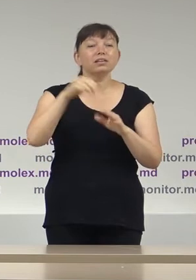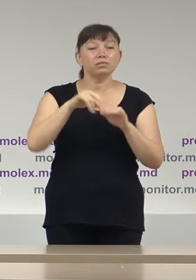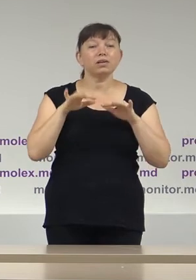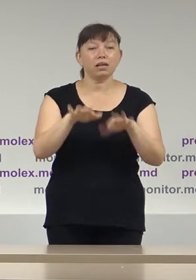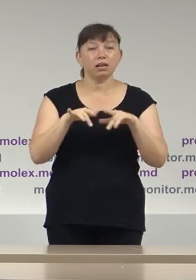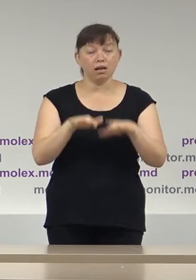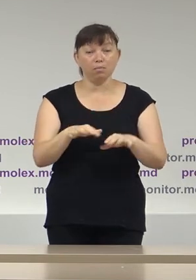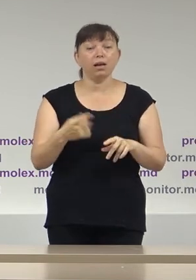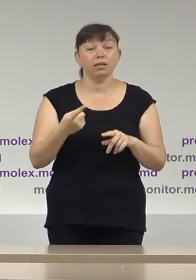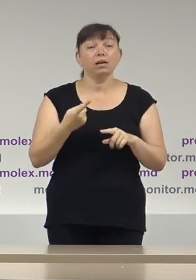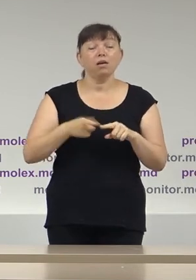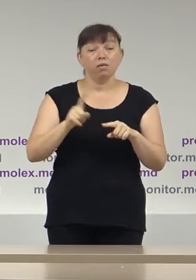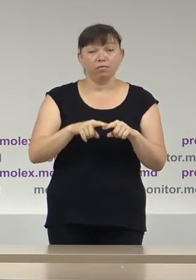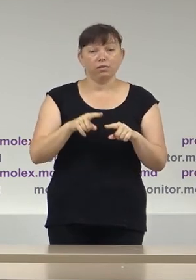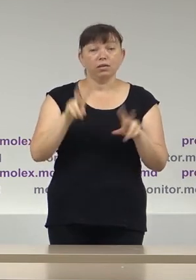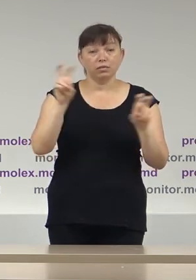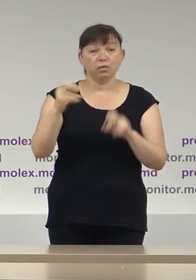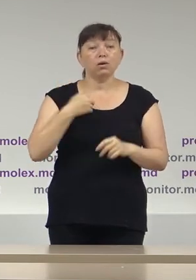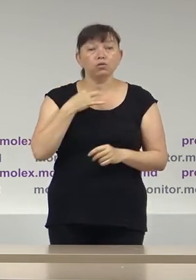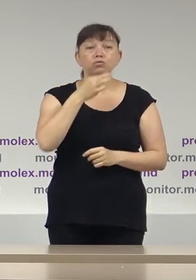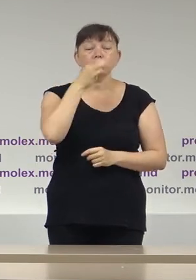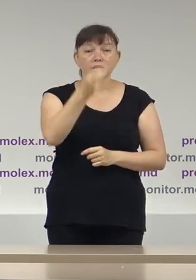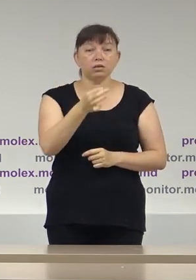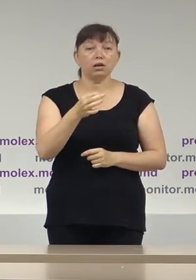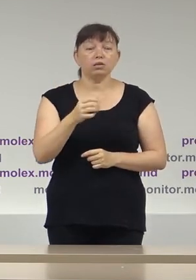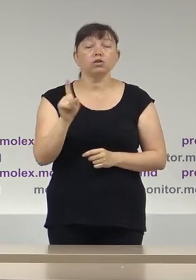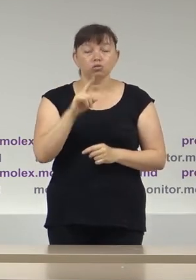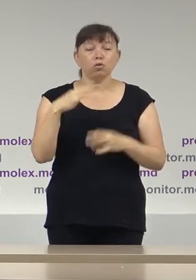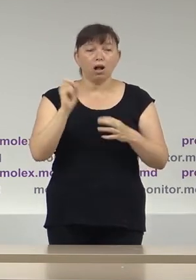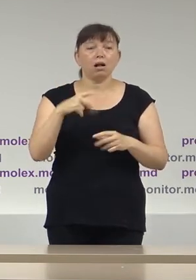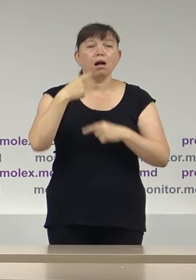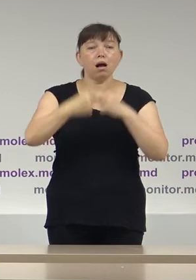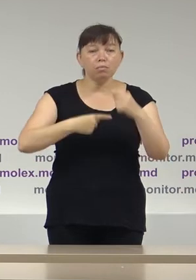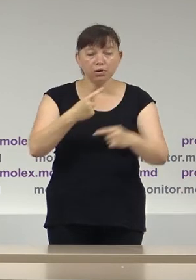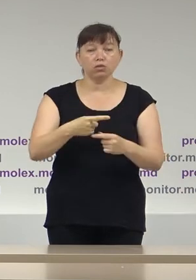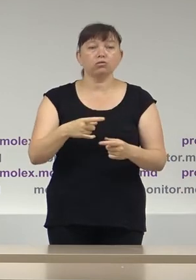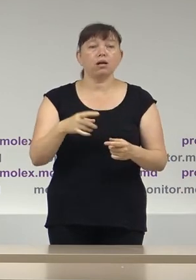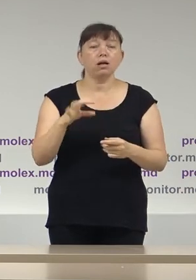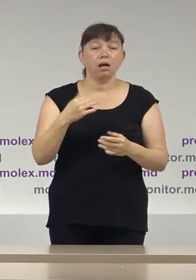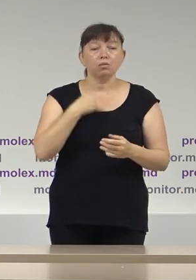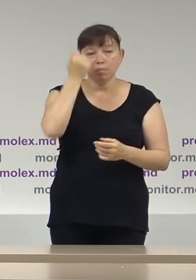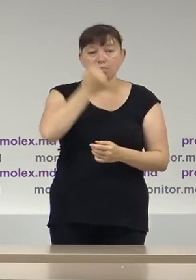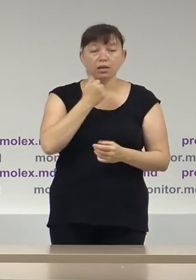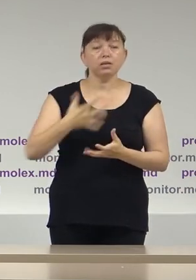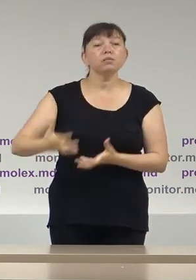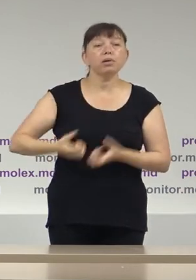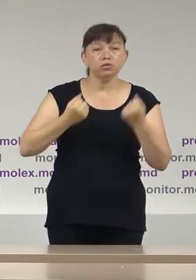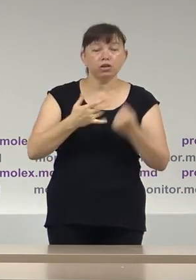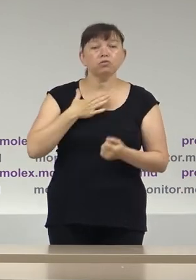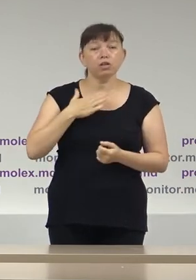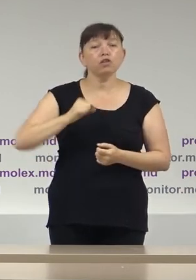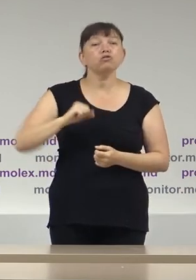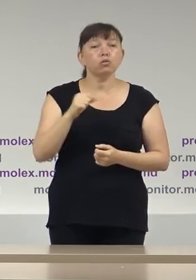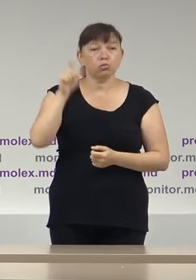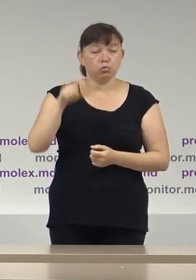the last 2 weeks of campaign. In this regard, I would like to mention traditionally